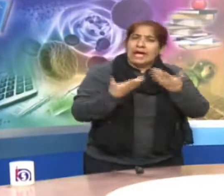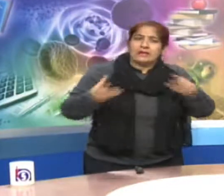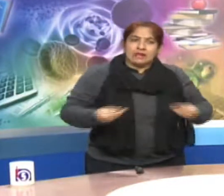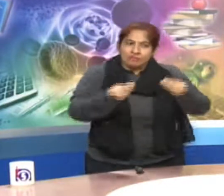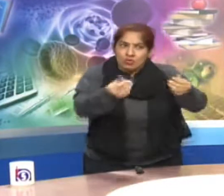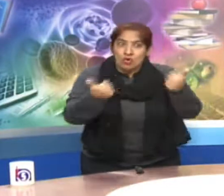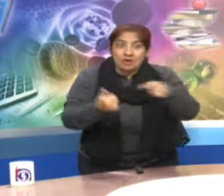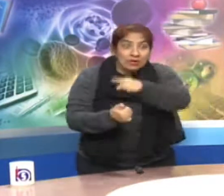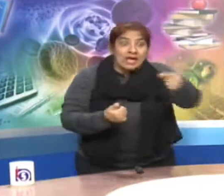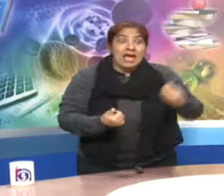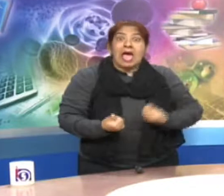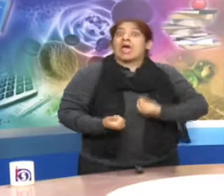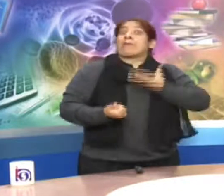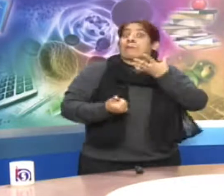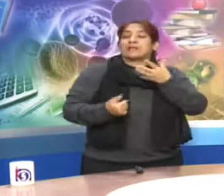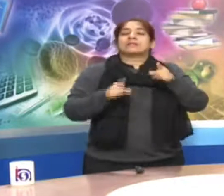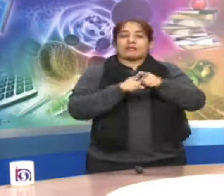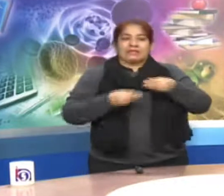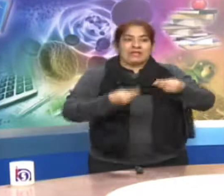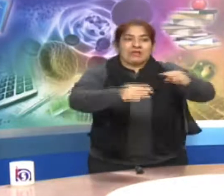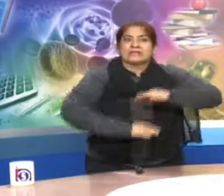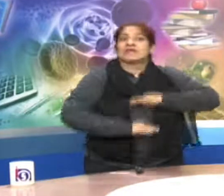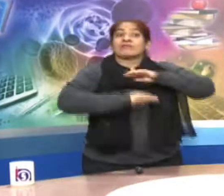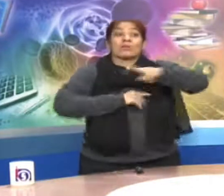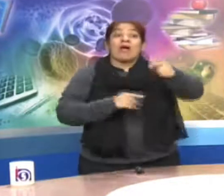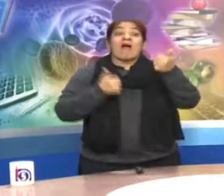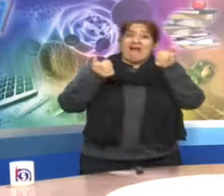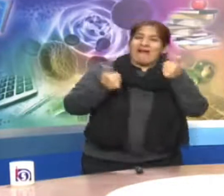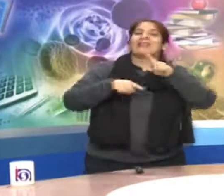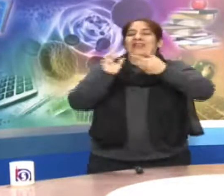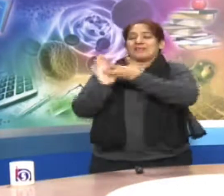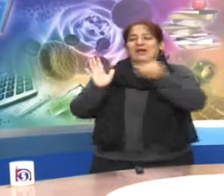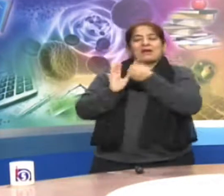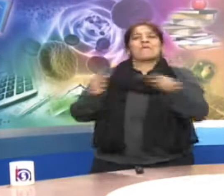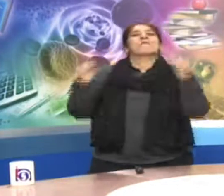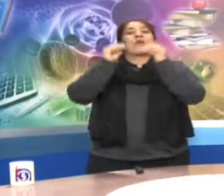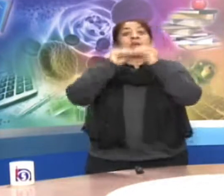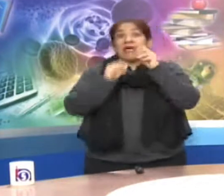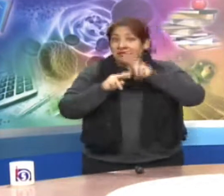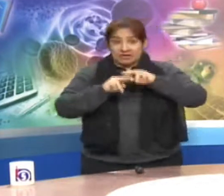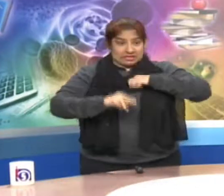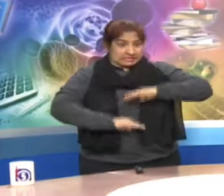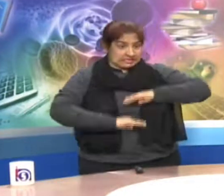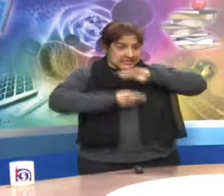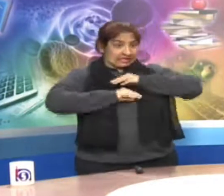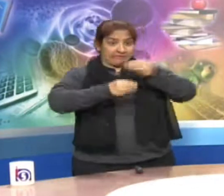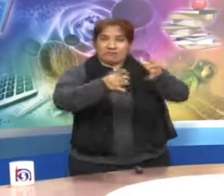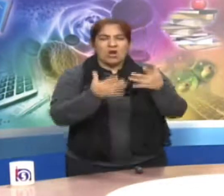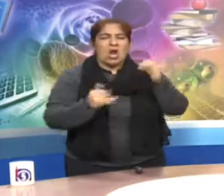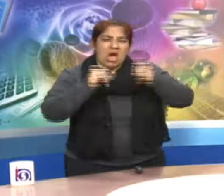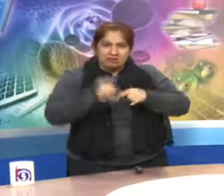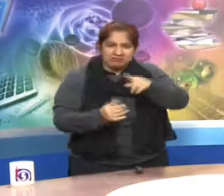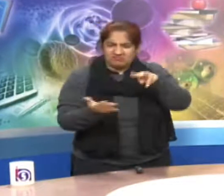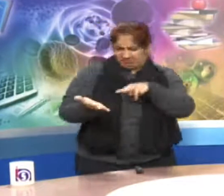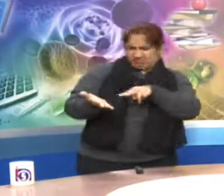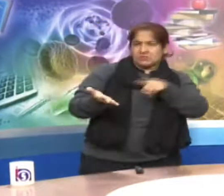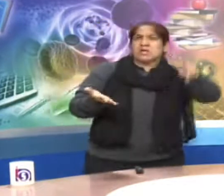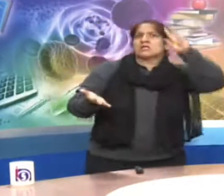from their quality, because of their features, anything. The customer satisfaction is very